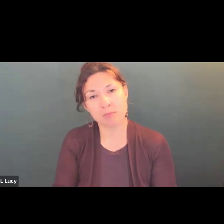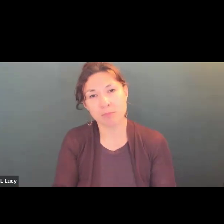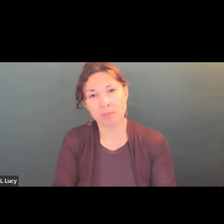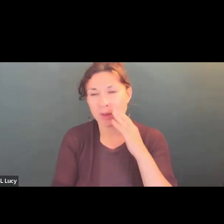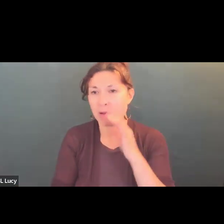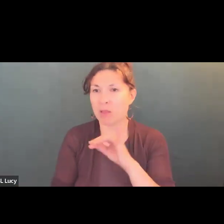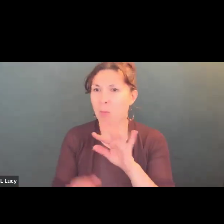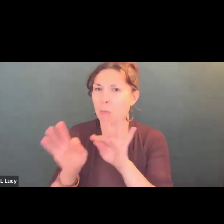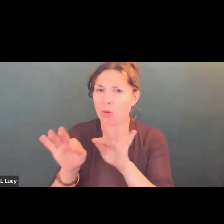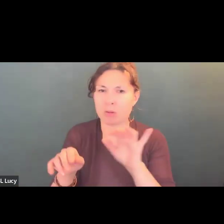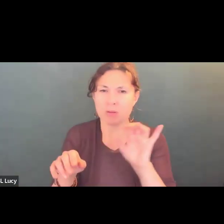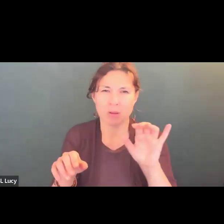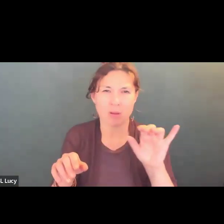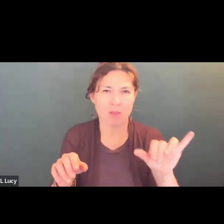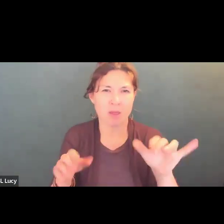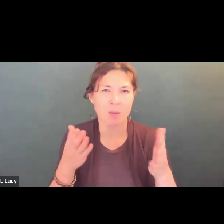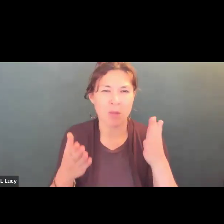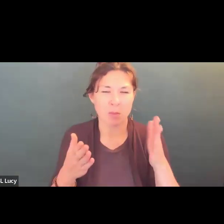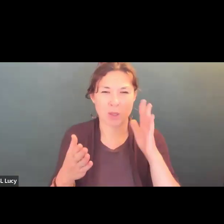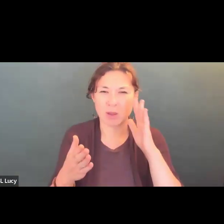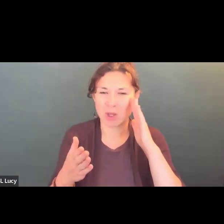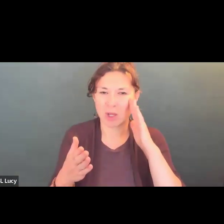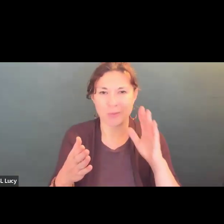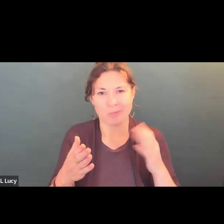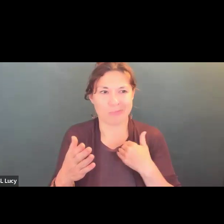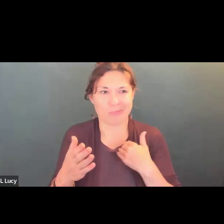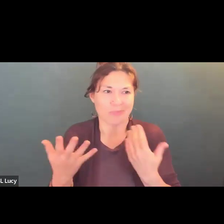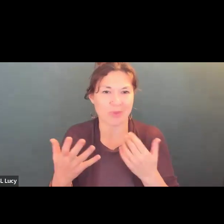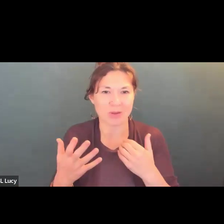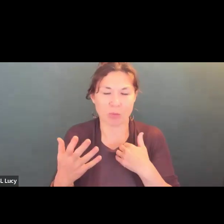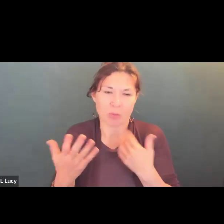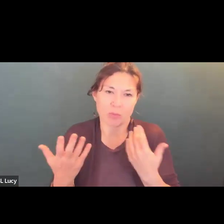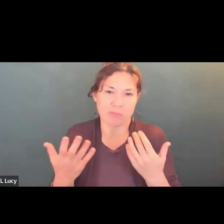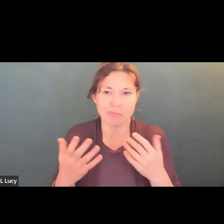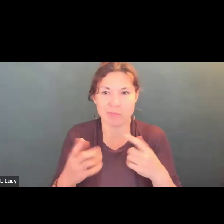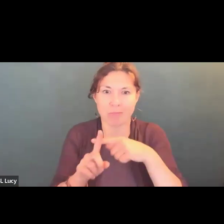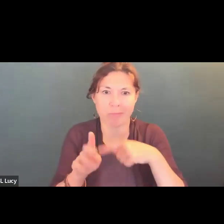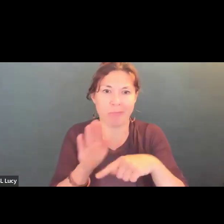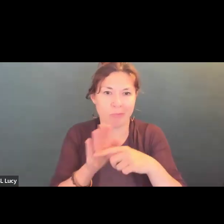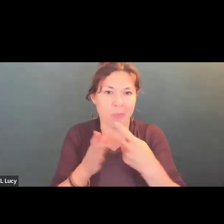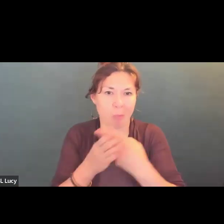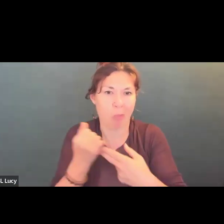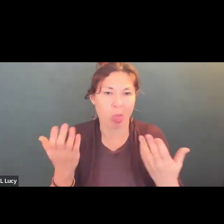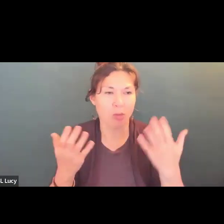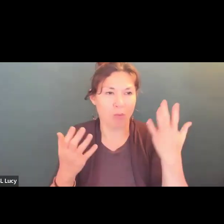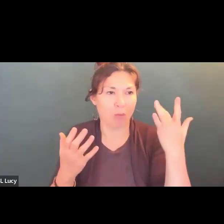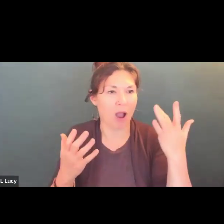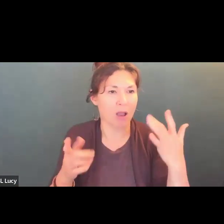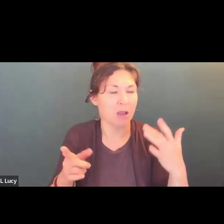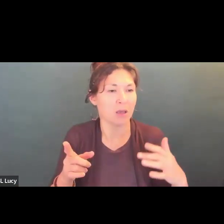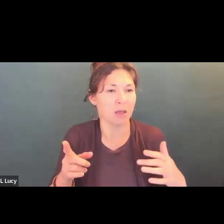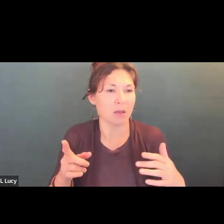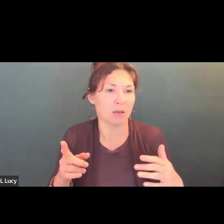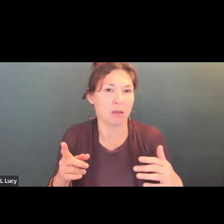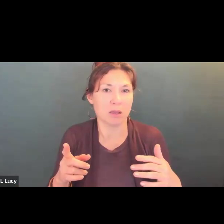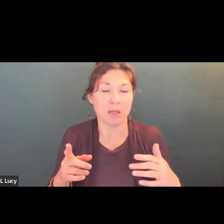how do you say it? A double-edged sword, because it may also affect the current financial budget of